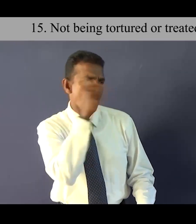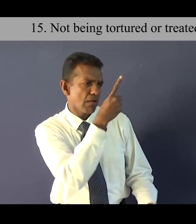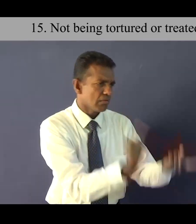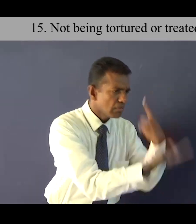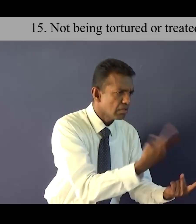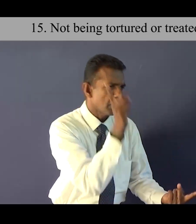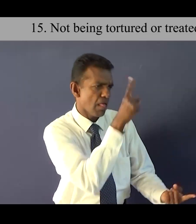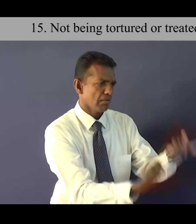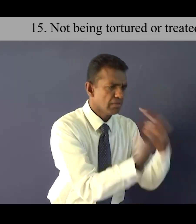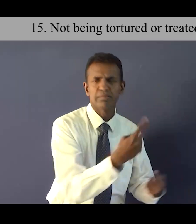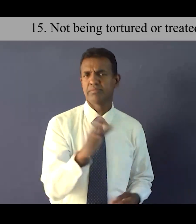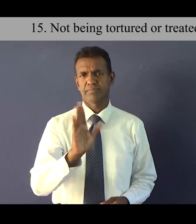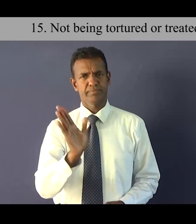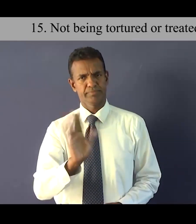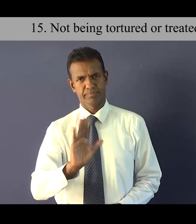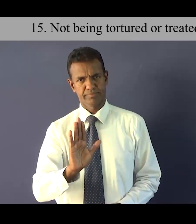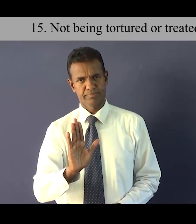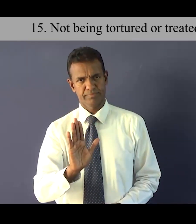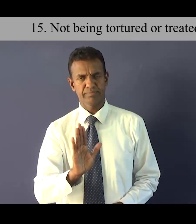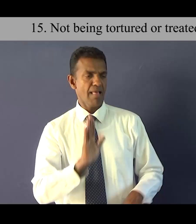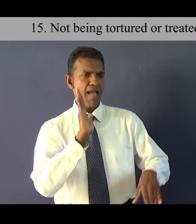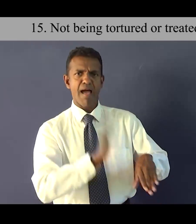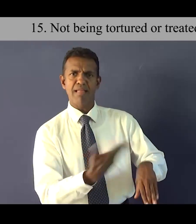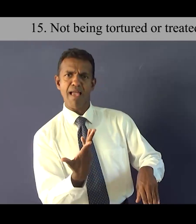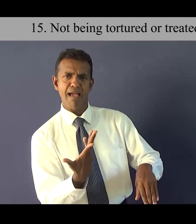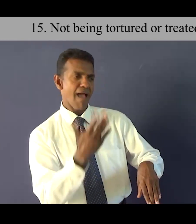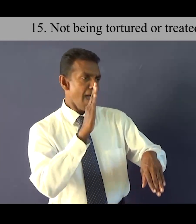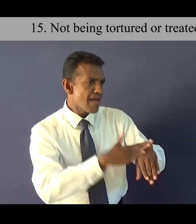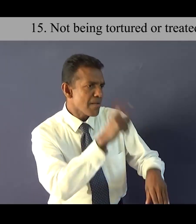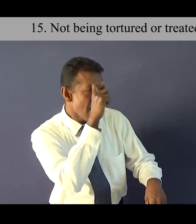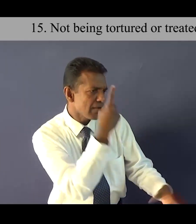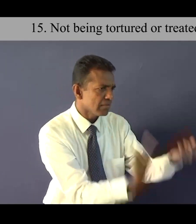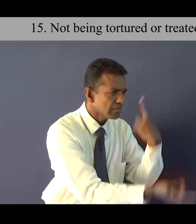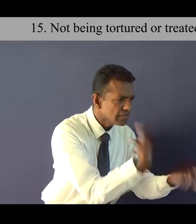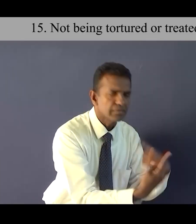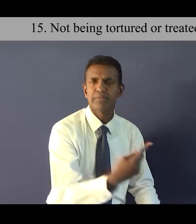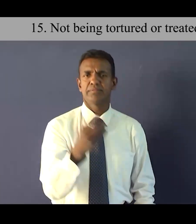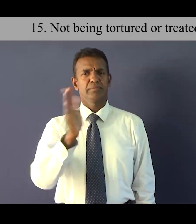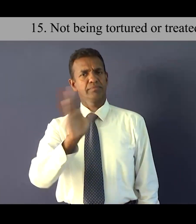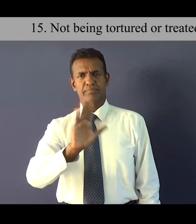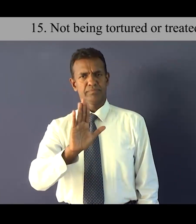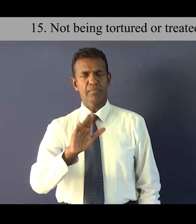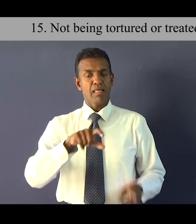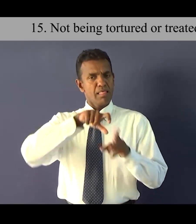experiments, unless they freely agree. Countries must